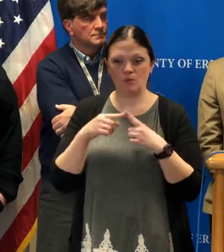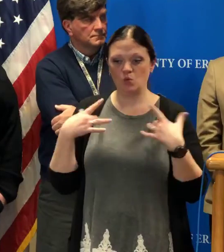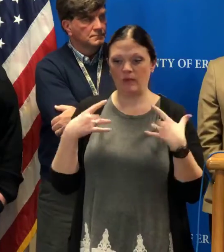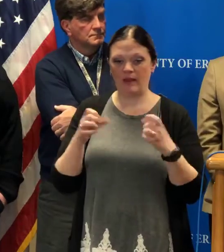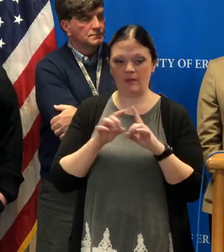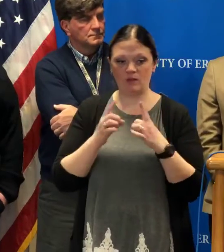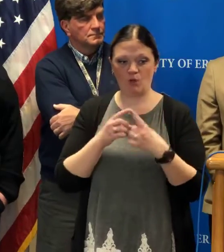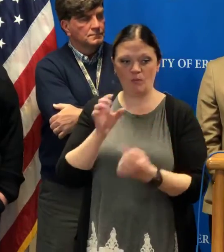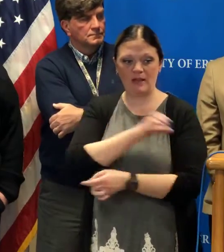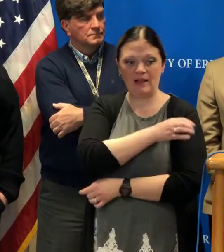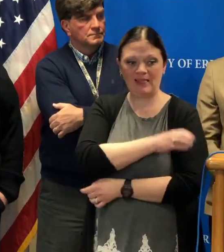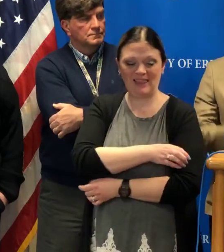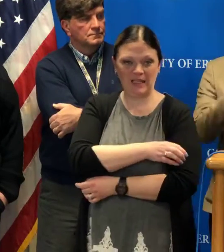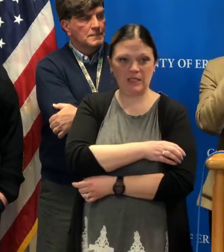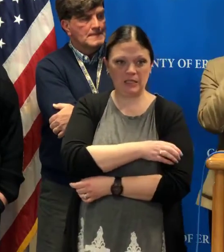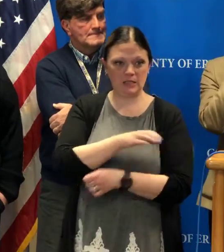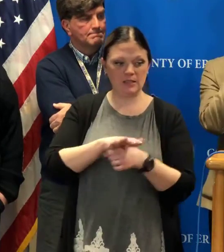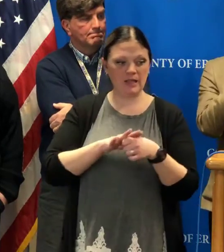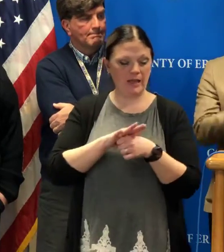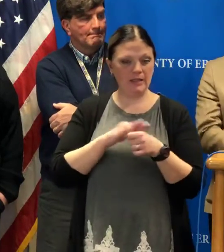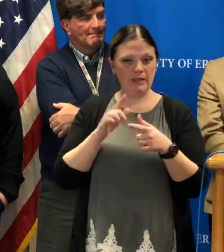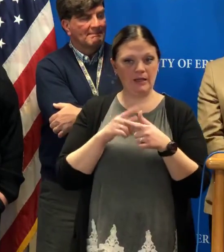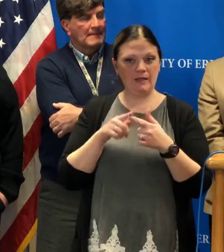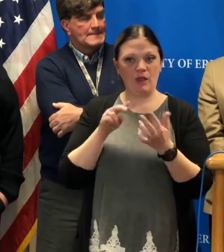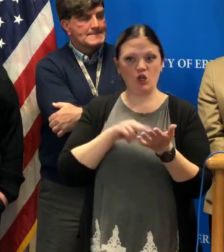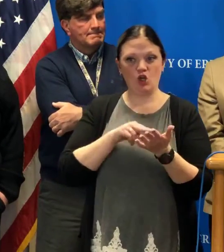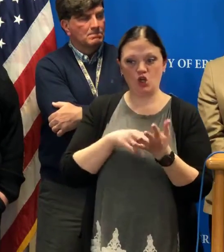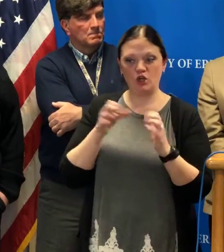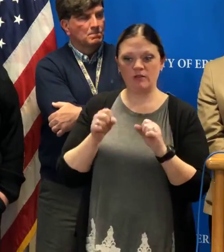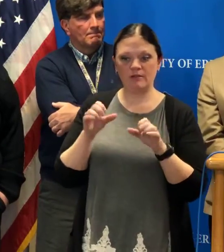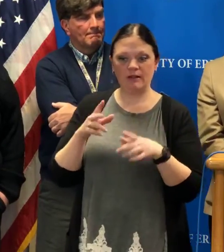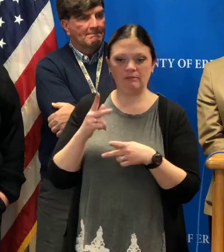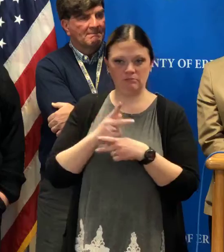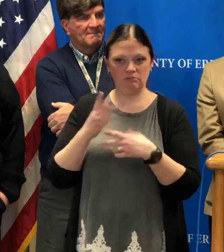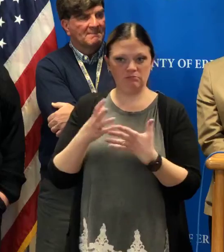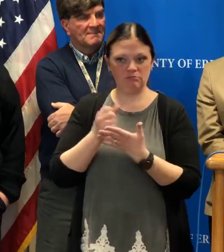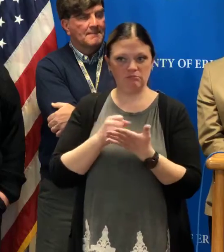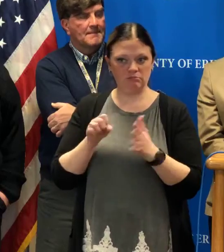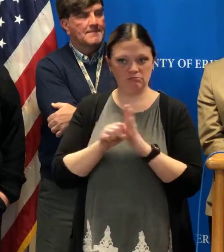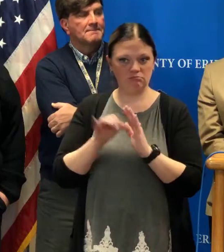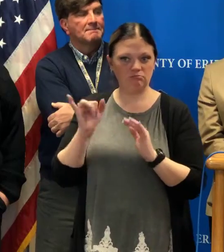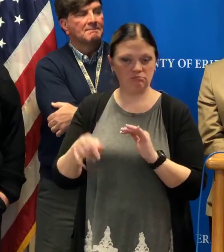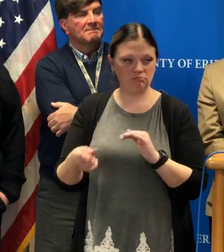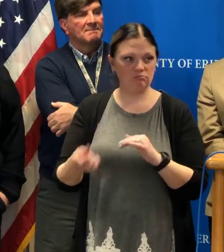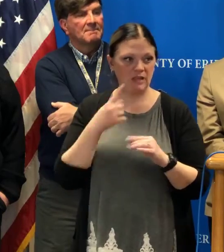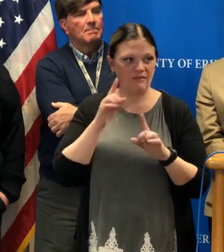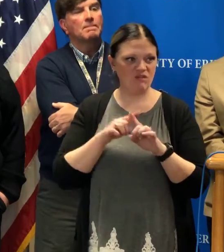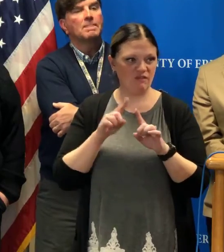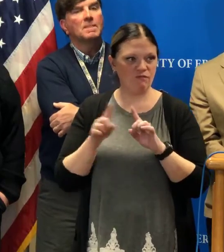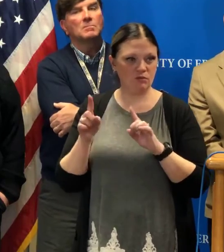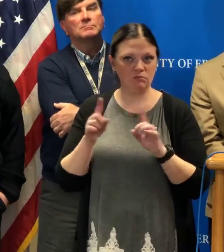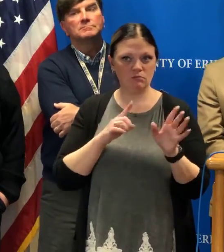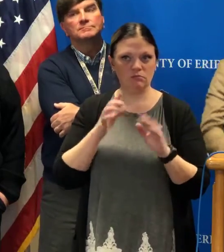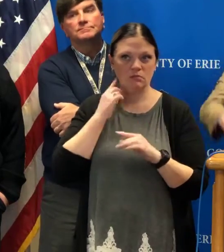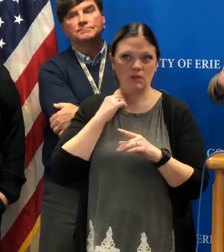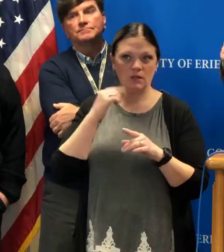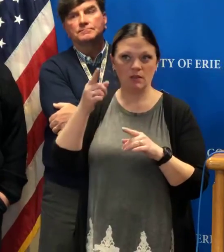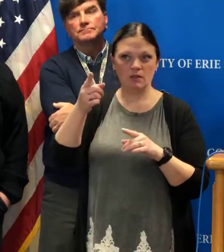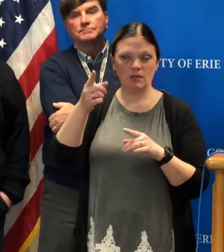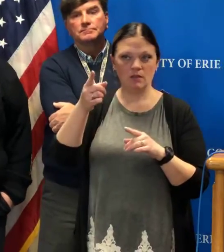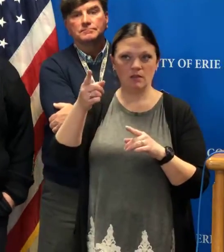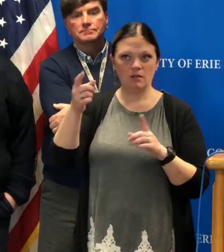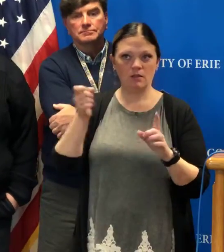department clinic site, and then a nurse can collect the specimens there. So there are different strategies. Going back to